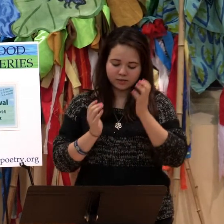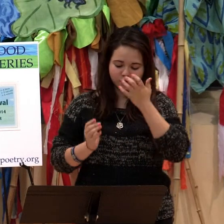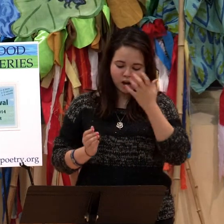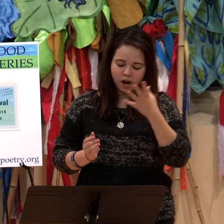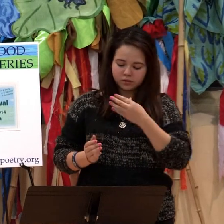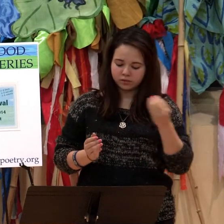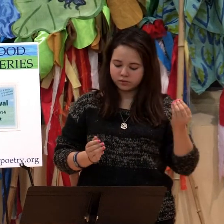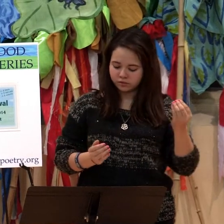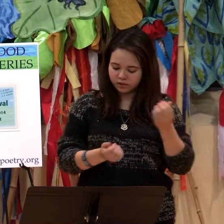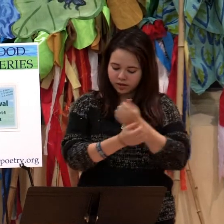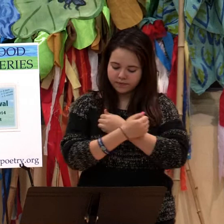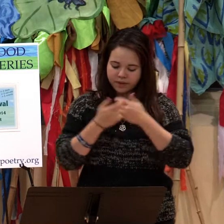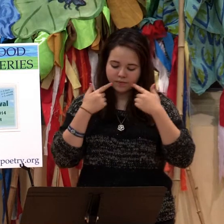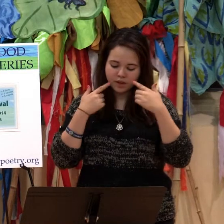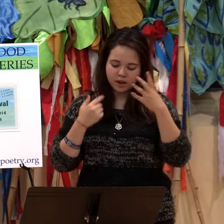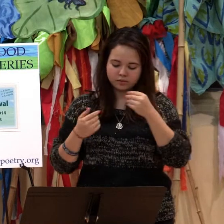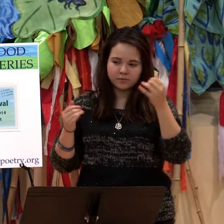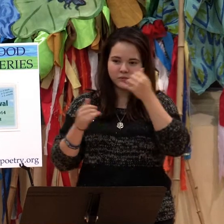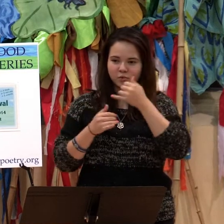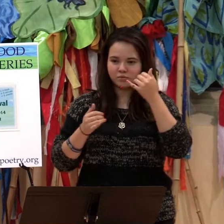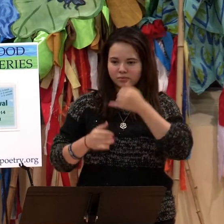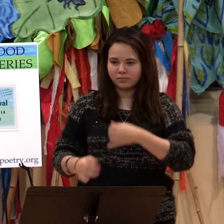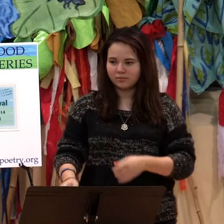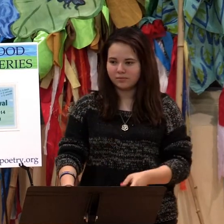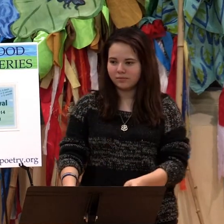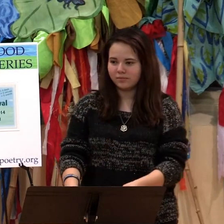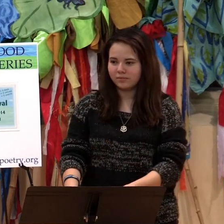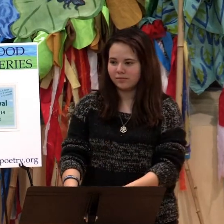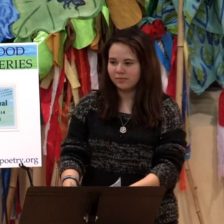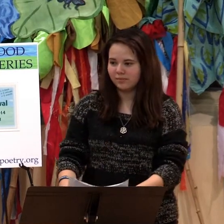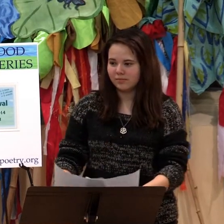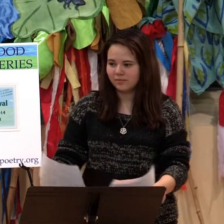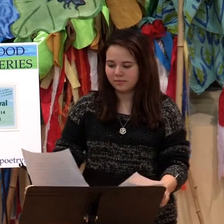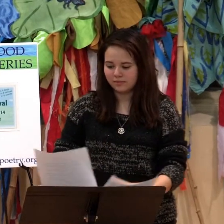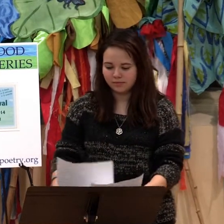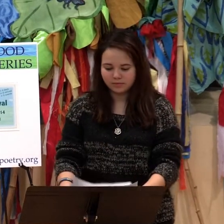I am the class clown who loves to laugh and fool around.